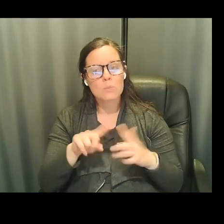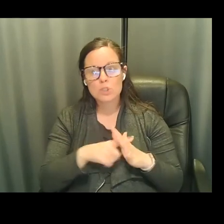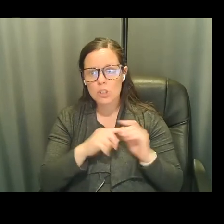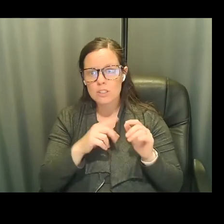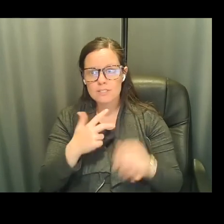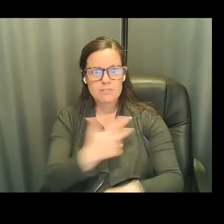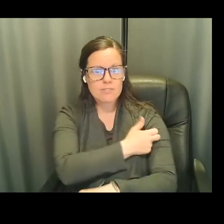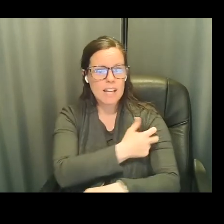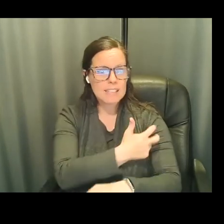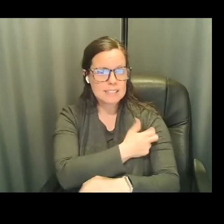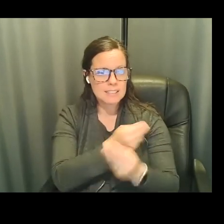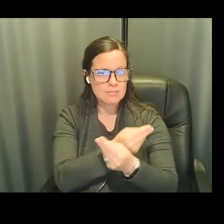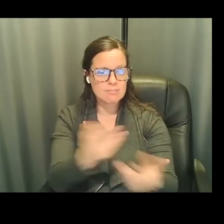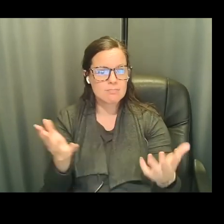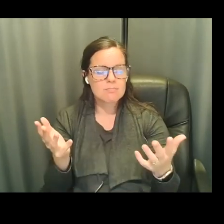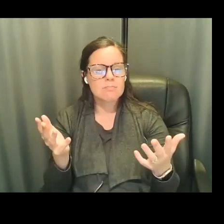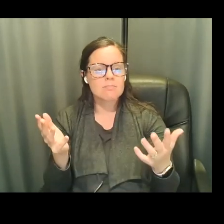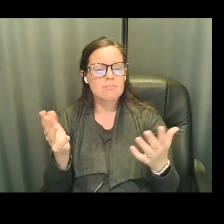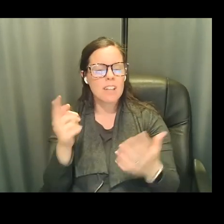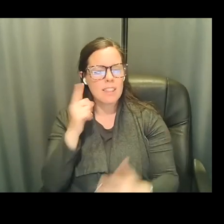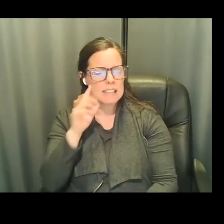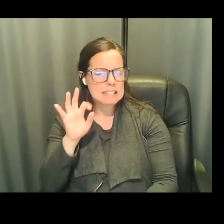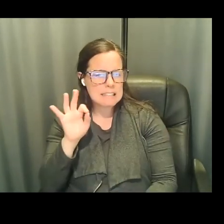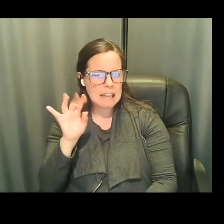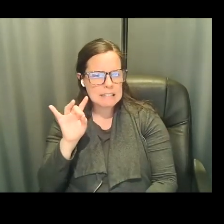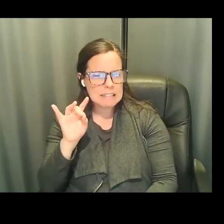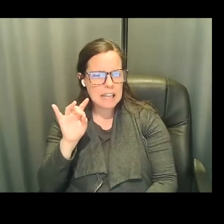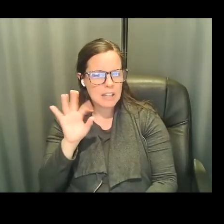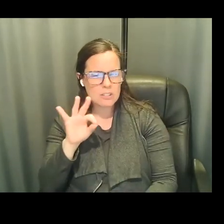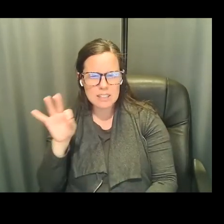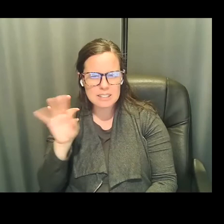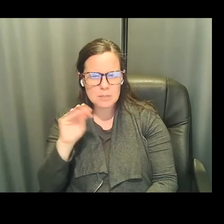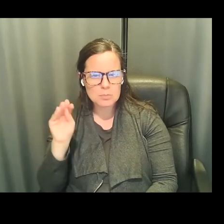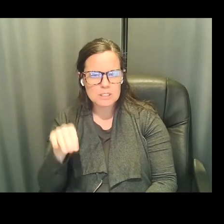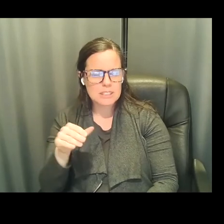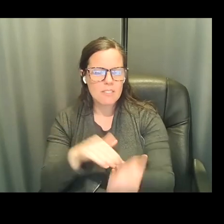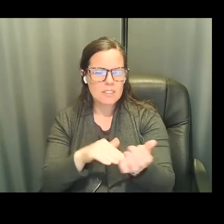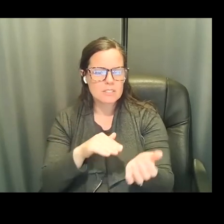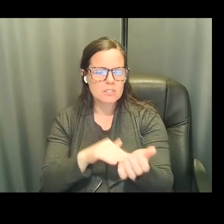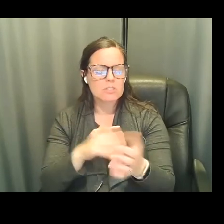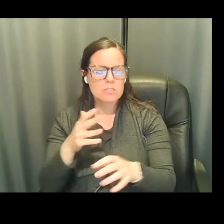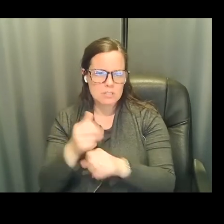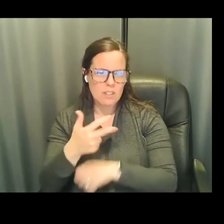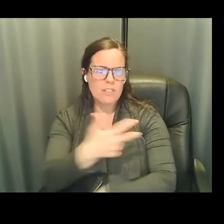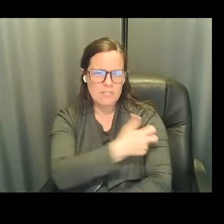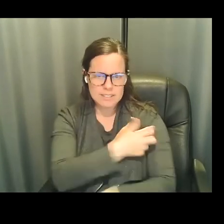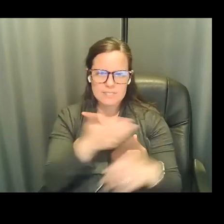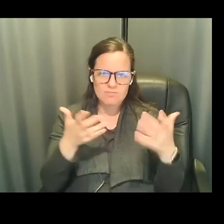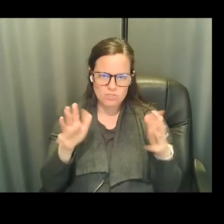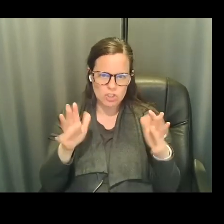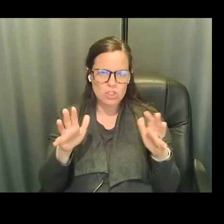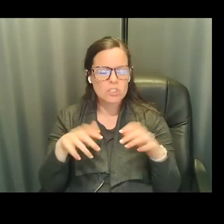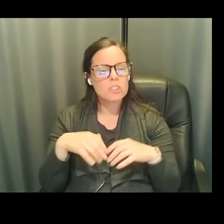that I think 99% of the doctors that they actually received this vaccine, and a couple of them